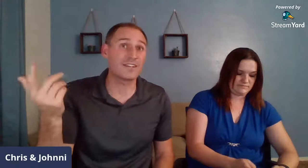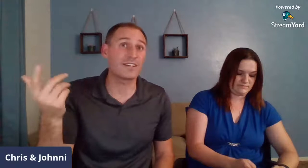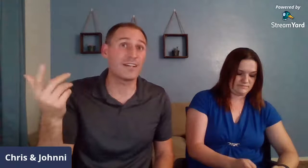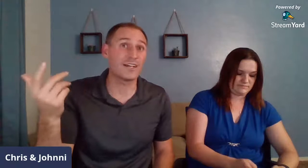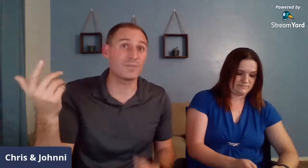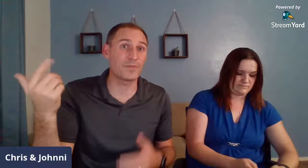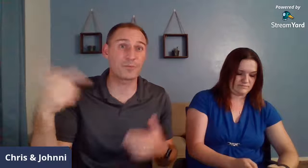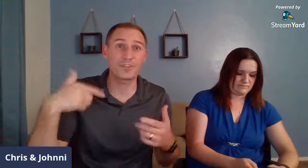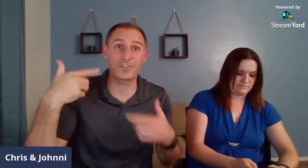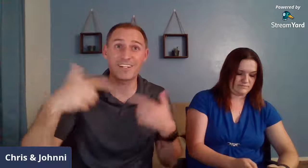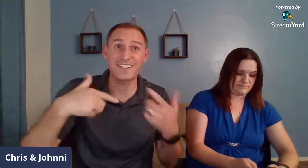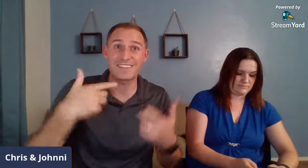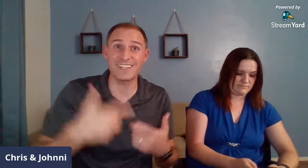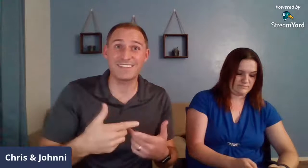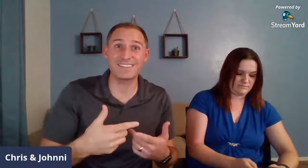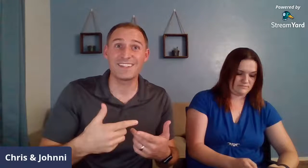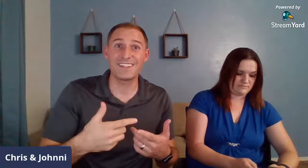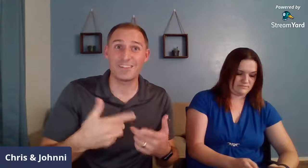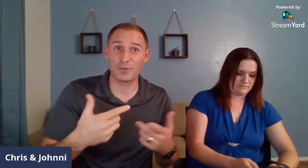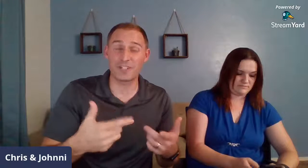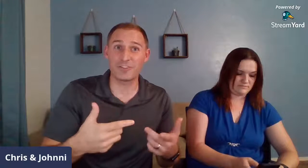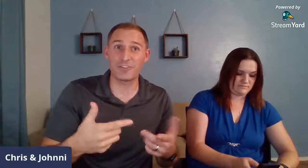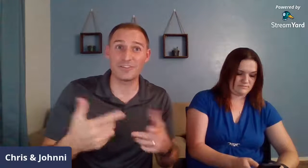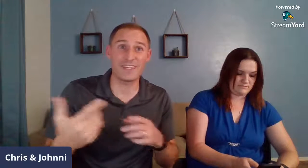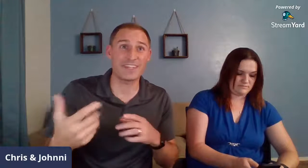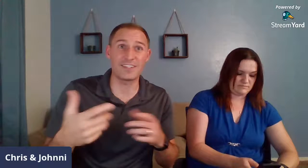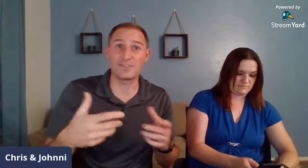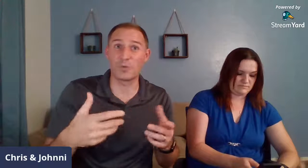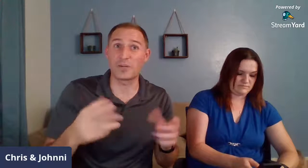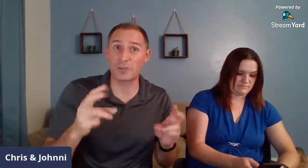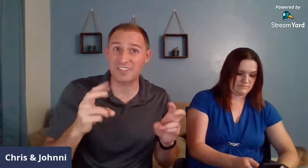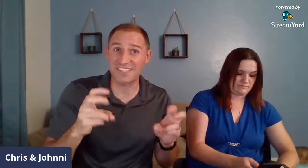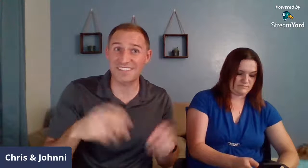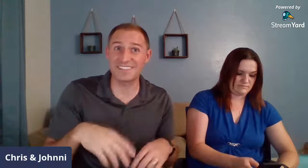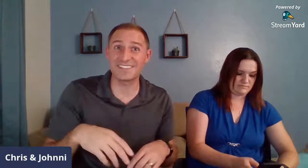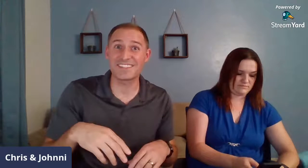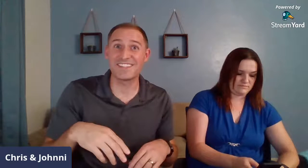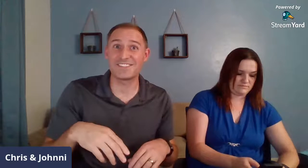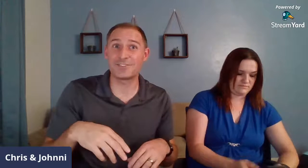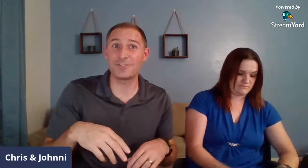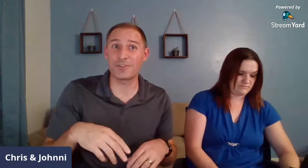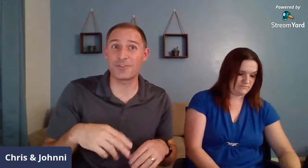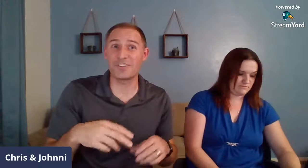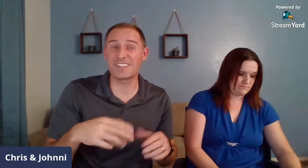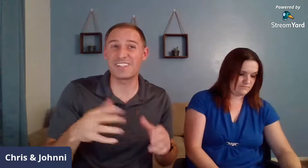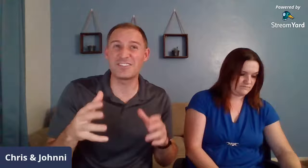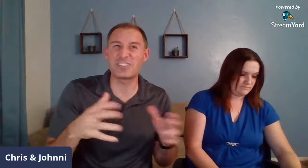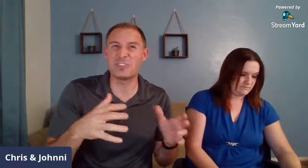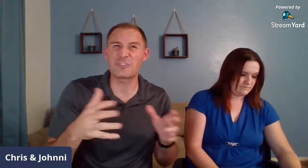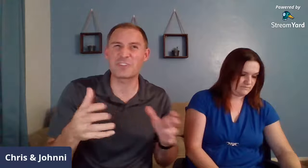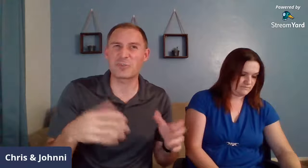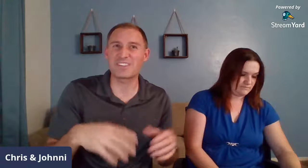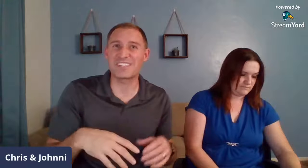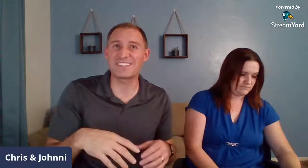on. When we're learning as kids, 1-year-old, they use 1-word sentences. 2-year-olds, they use 2-3-word